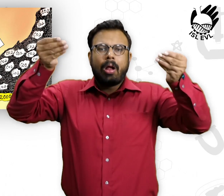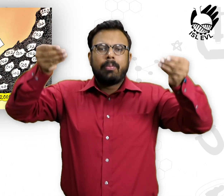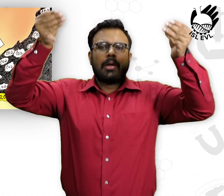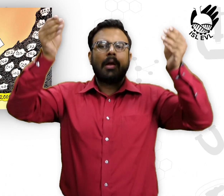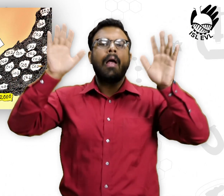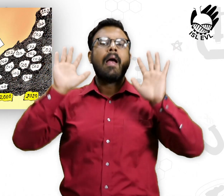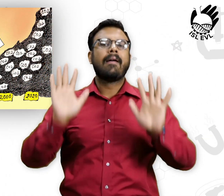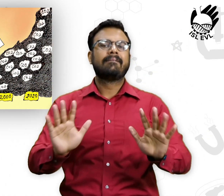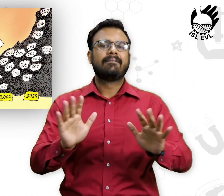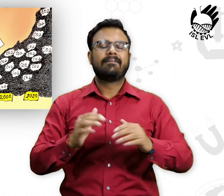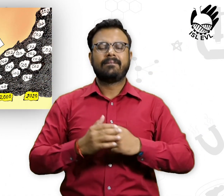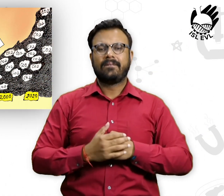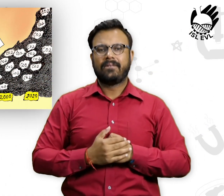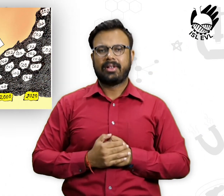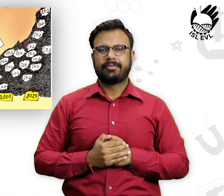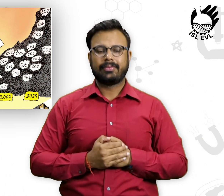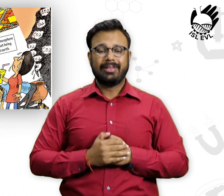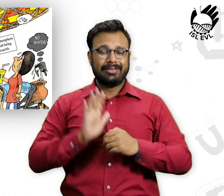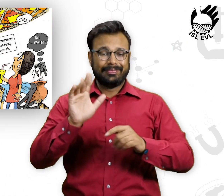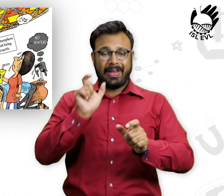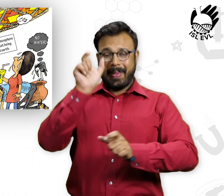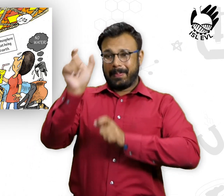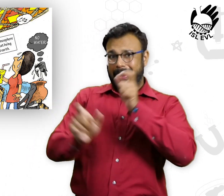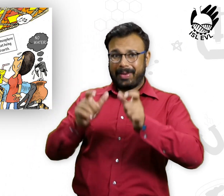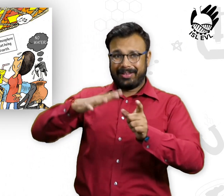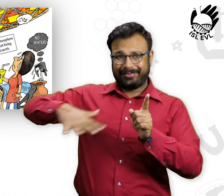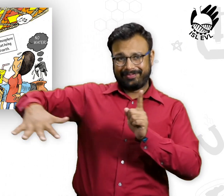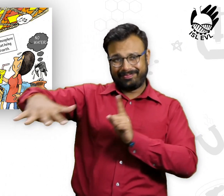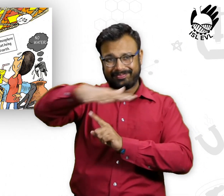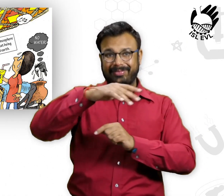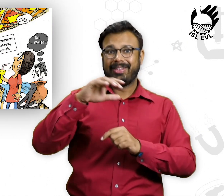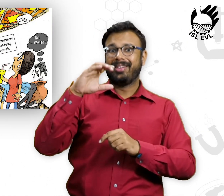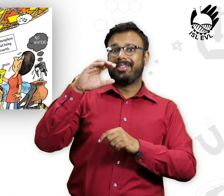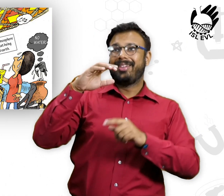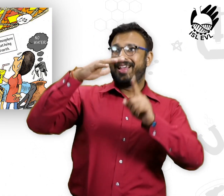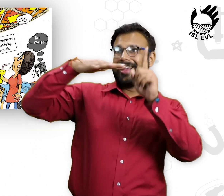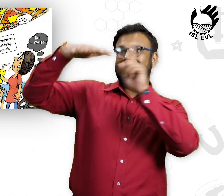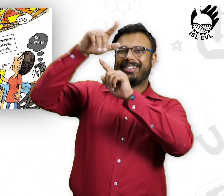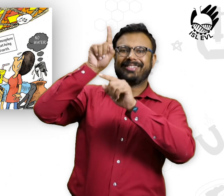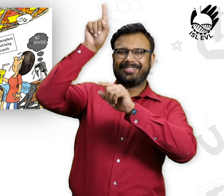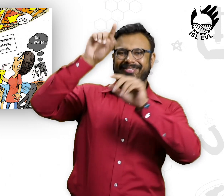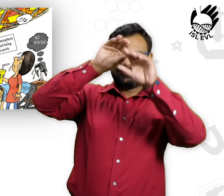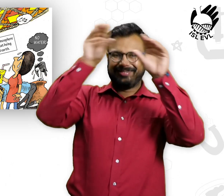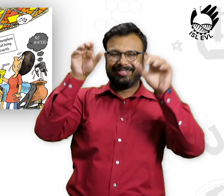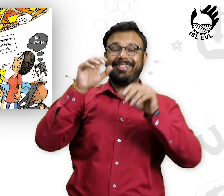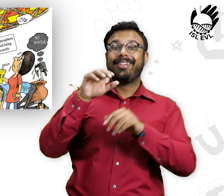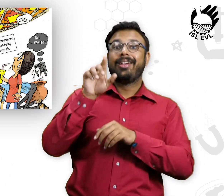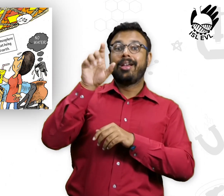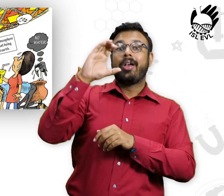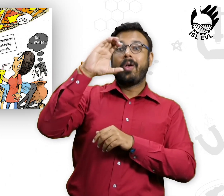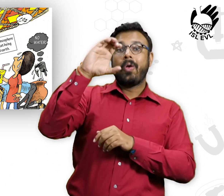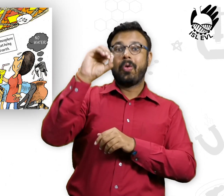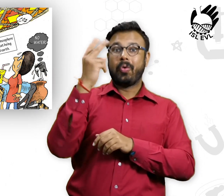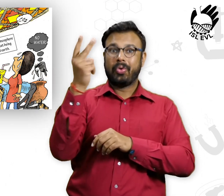Higher CO2 in our atmosphere has led to more heat being trapped around